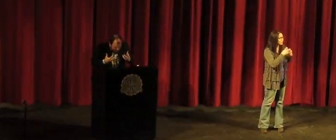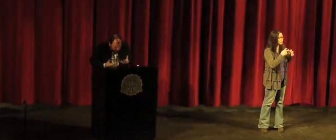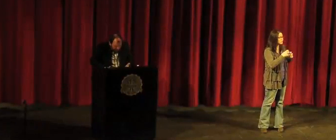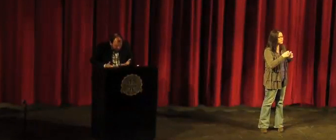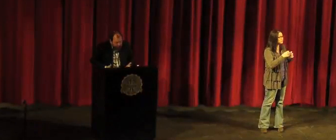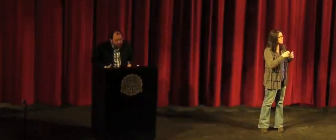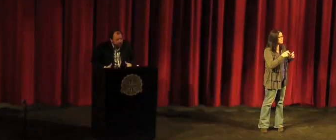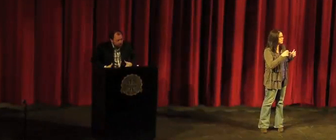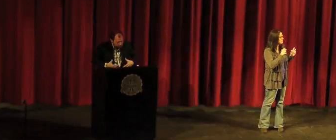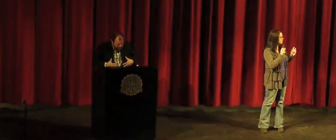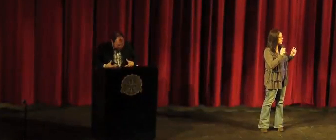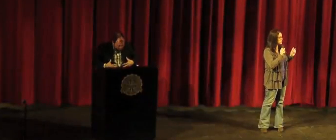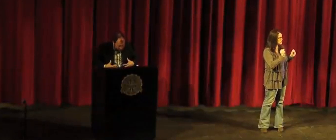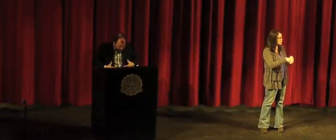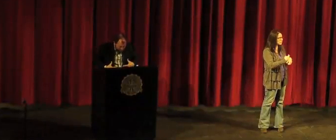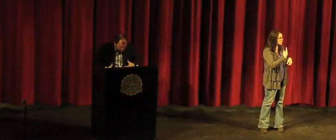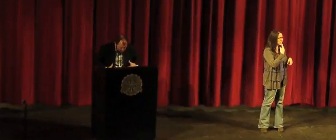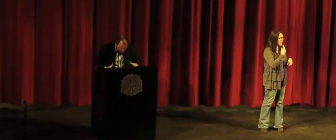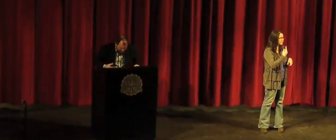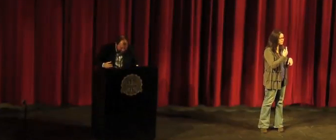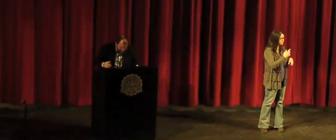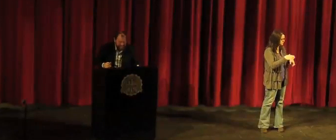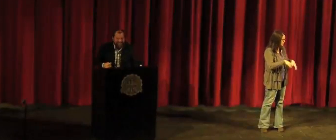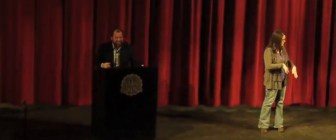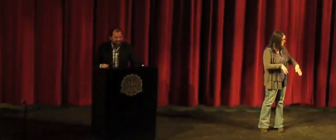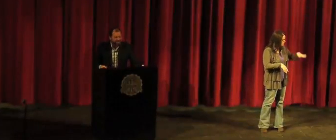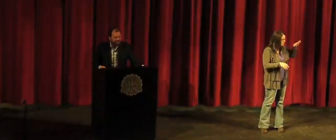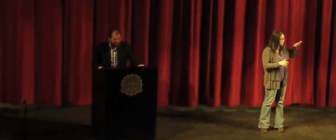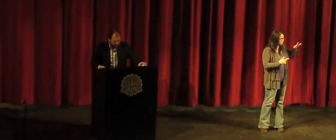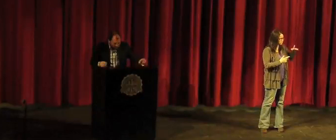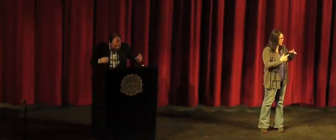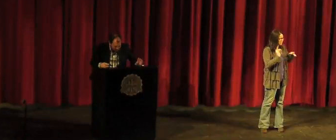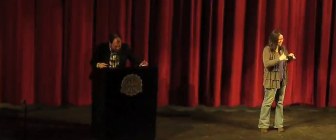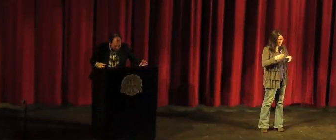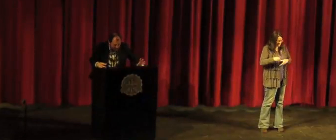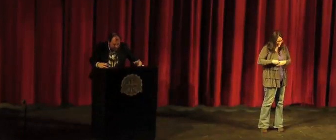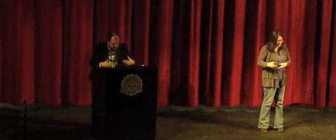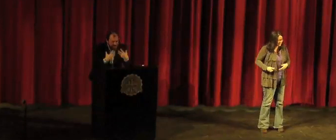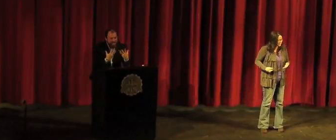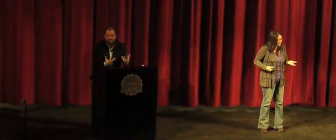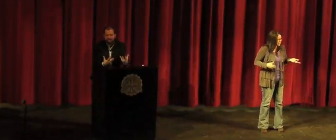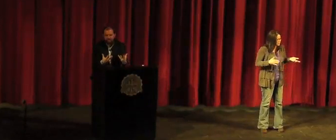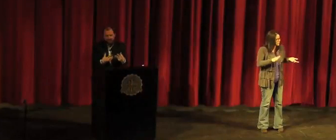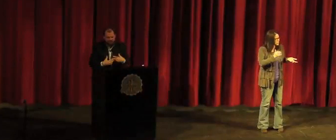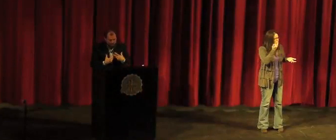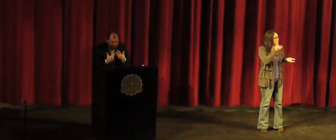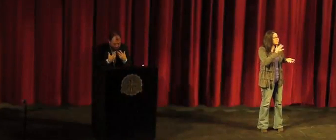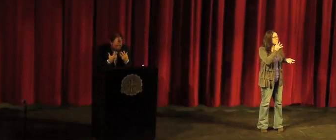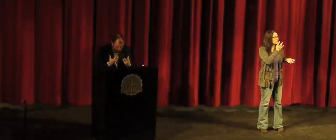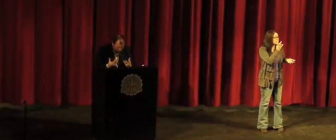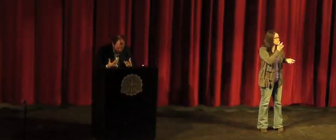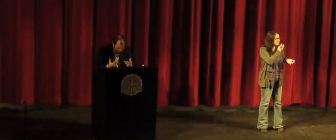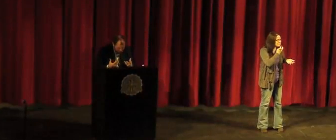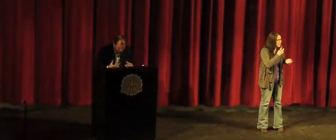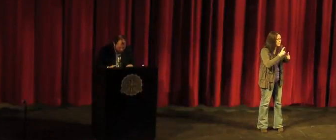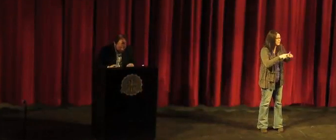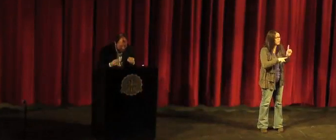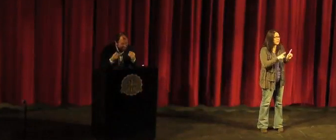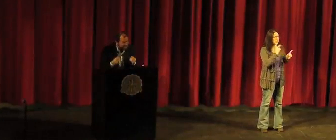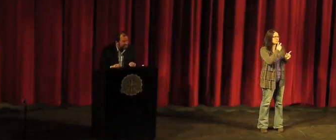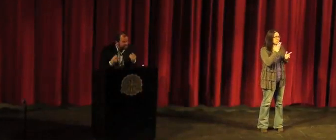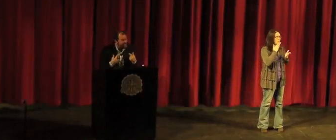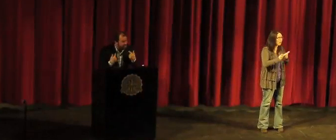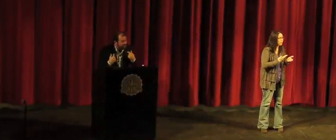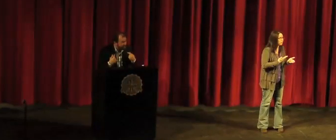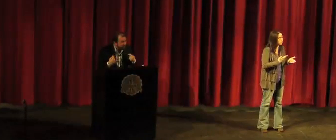from a submerged story that Bertie carries in his gut. So if he's going to speak differently, if he's going to speak well, then